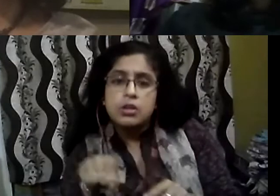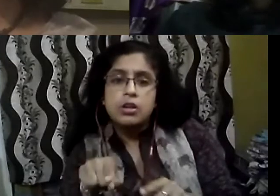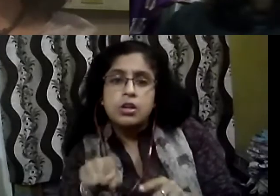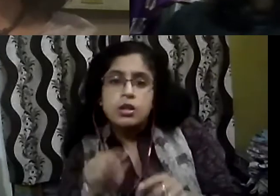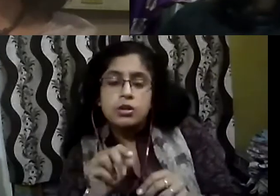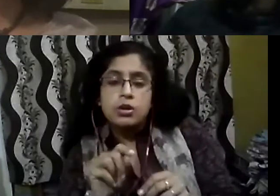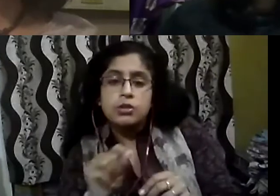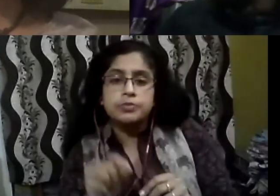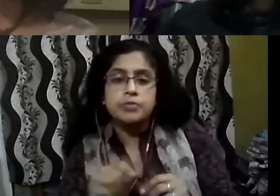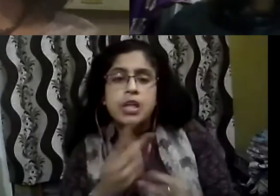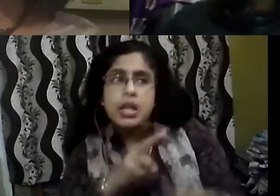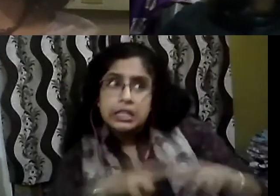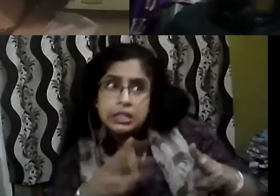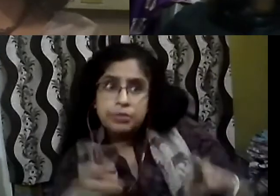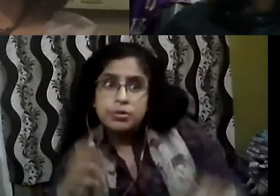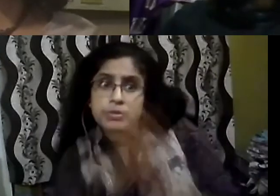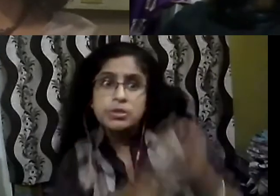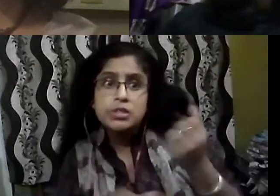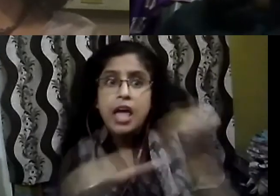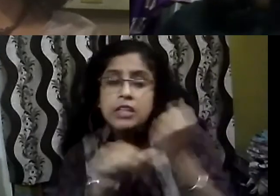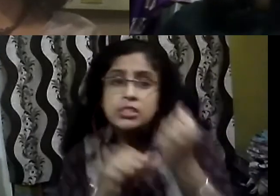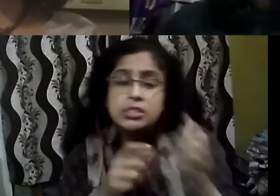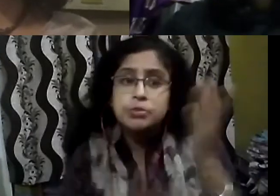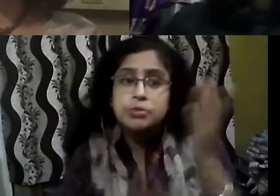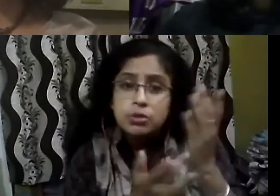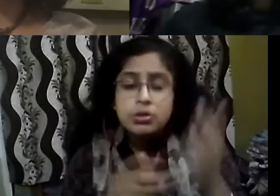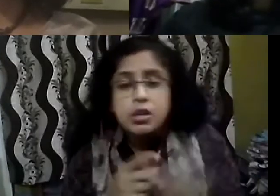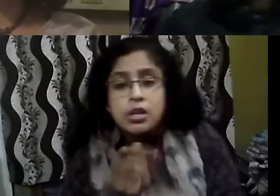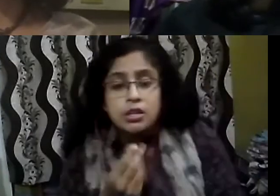with different kind of assistive technology, while making the